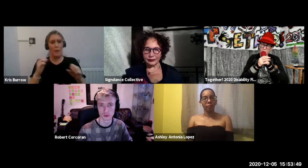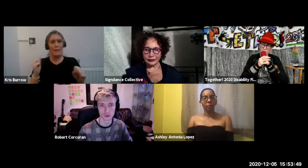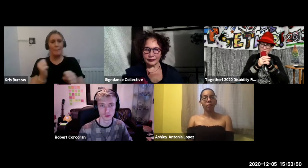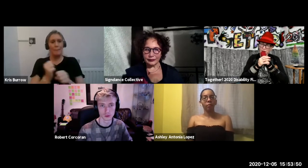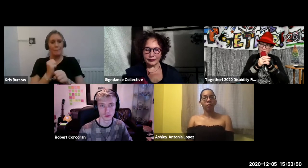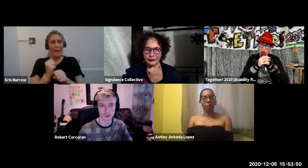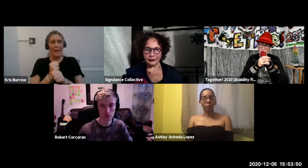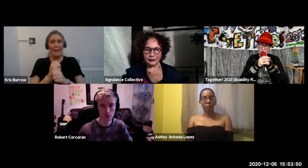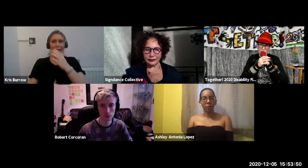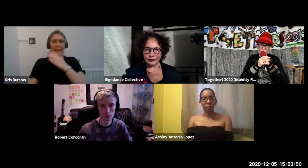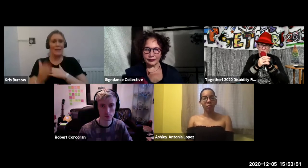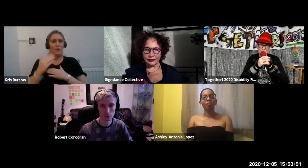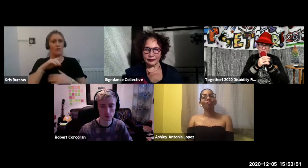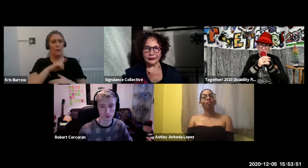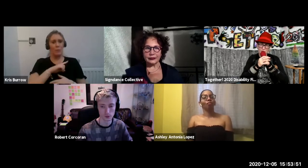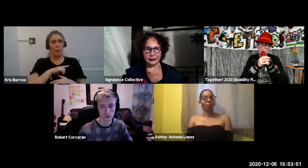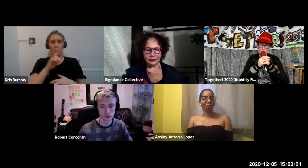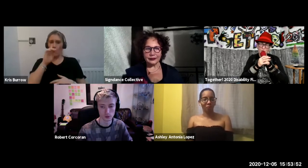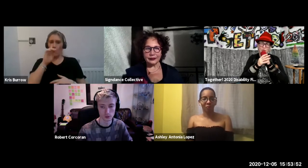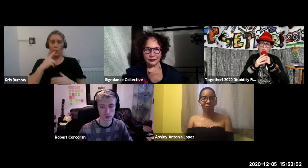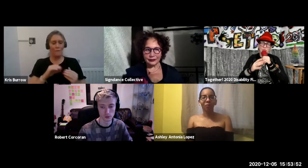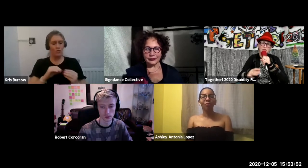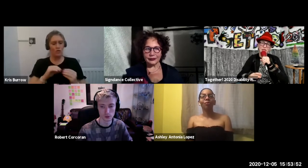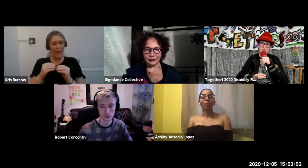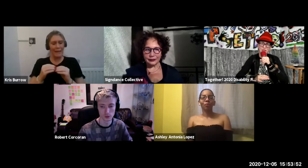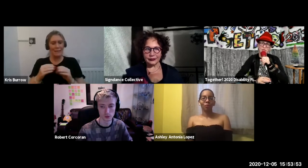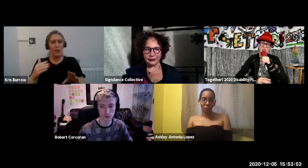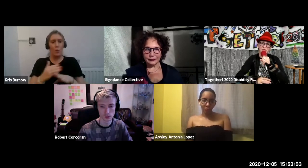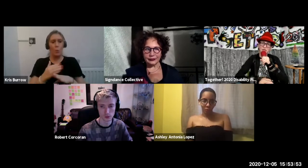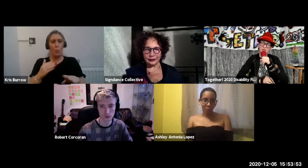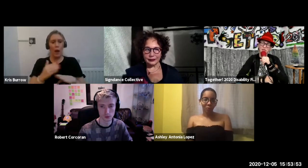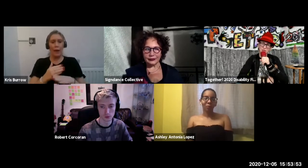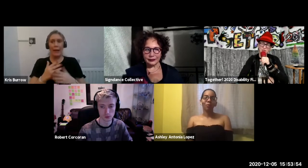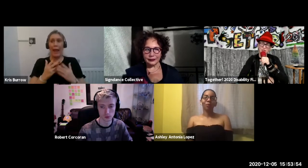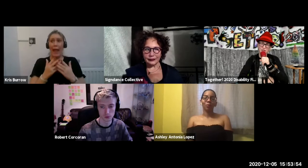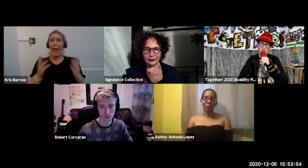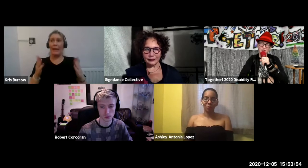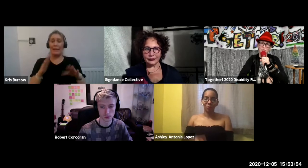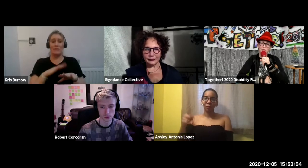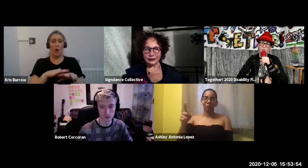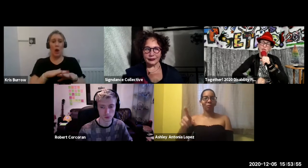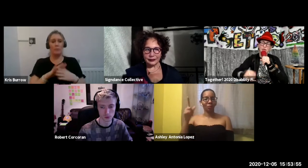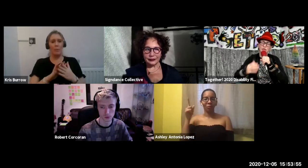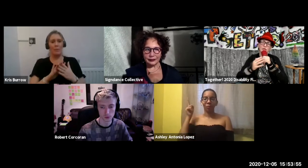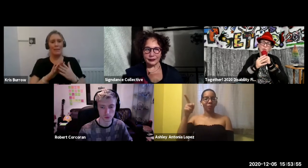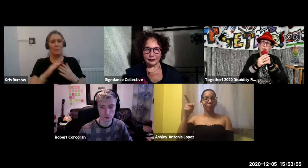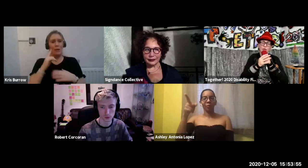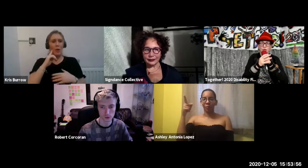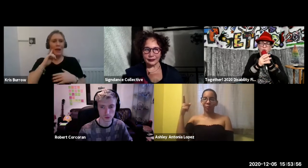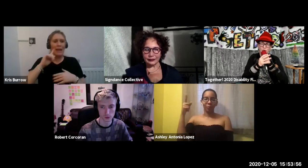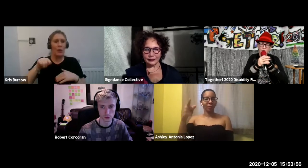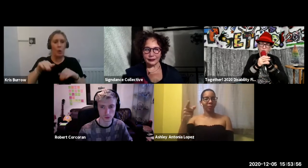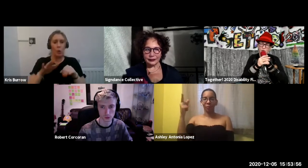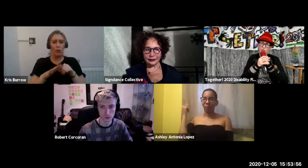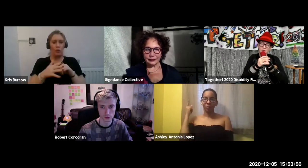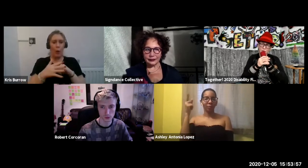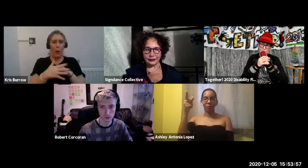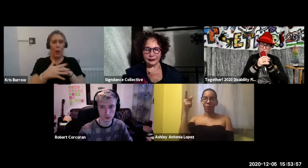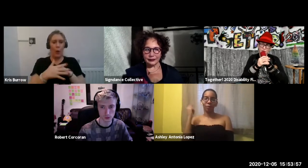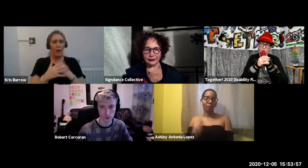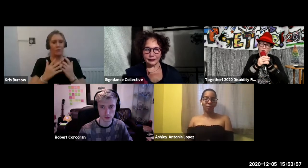have been made any other time. You know, rather than pretend COVID hasn't existed, we're looking at work that has